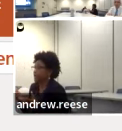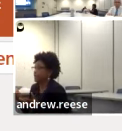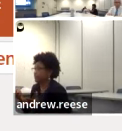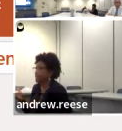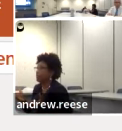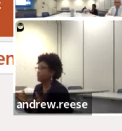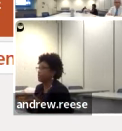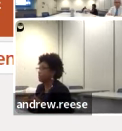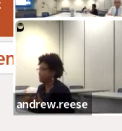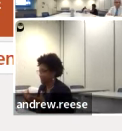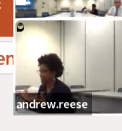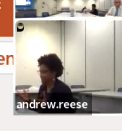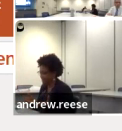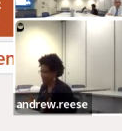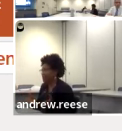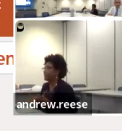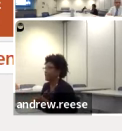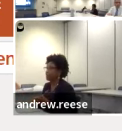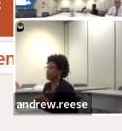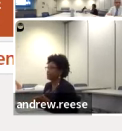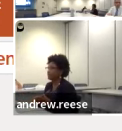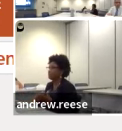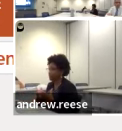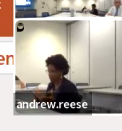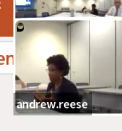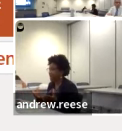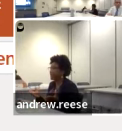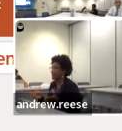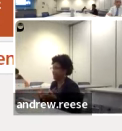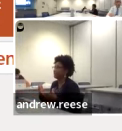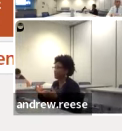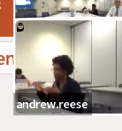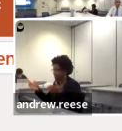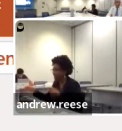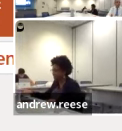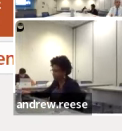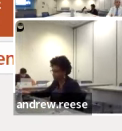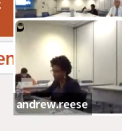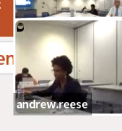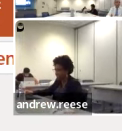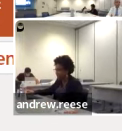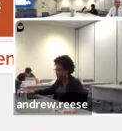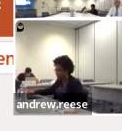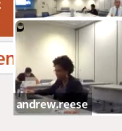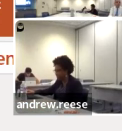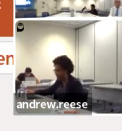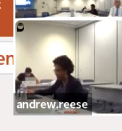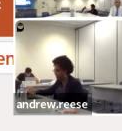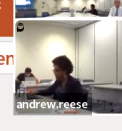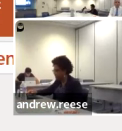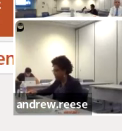inclination that there will be trouble, they will contact us to provide guidance on how they can respond to certain